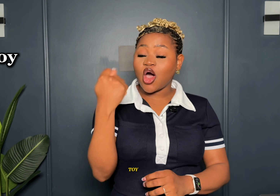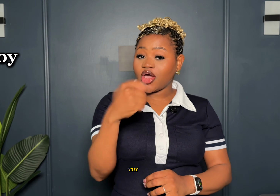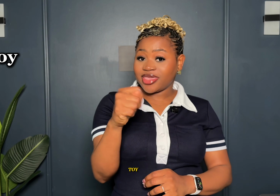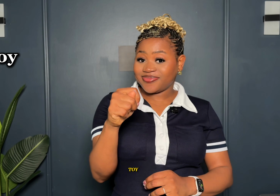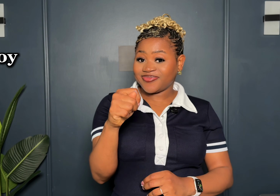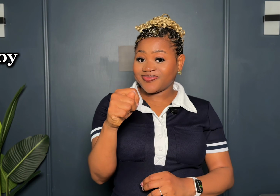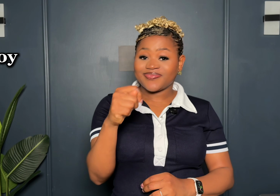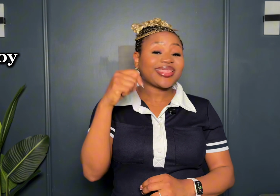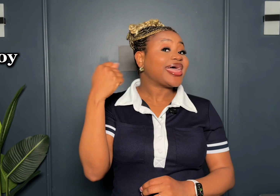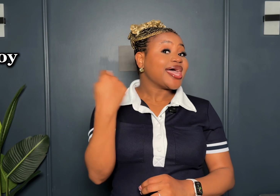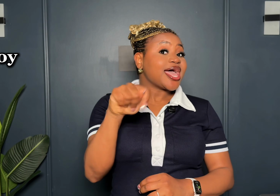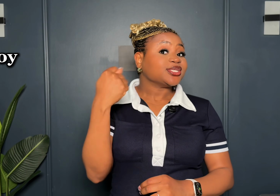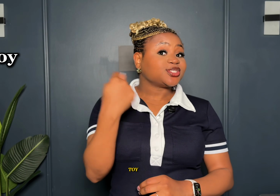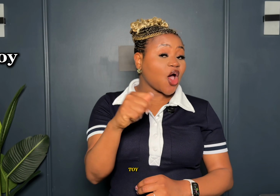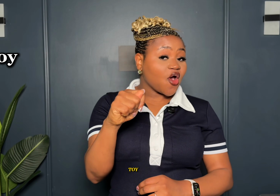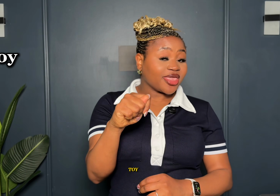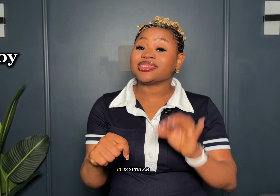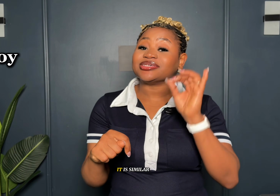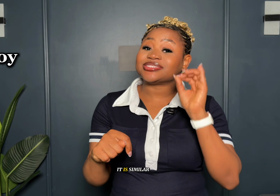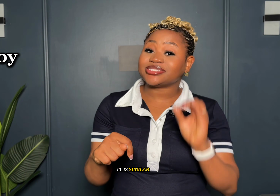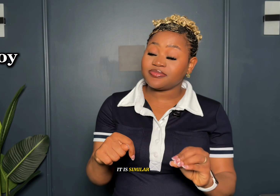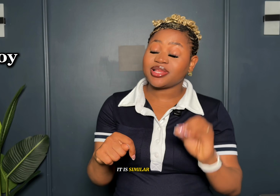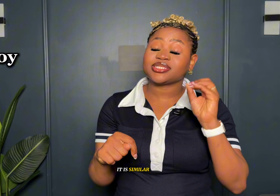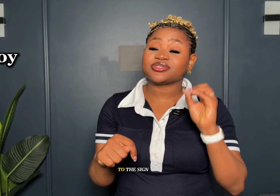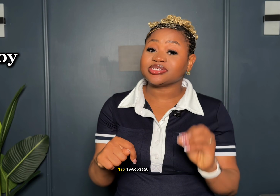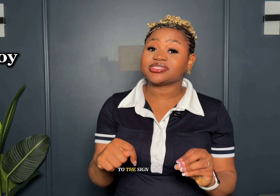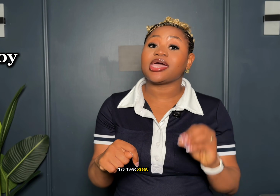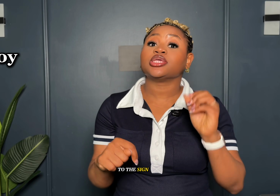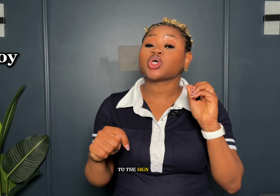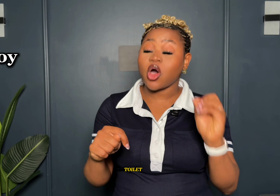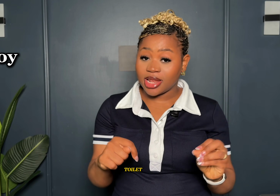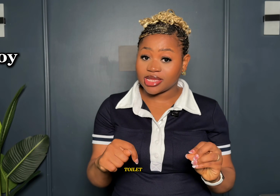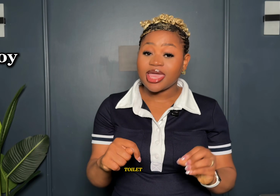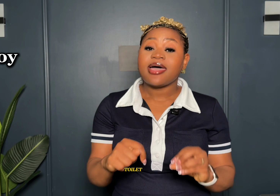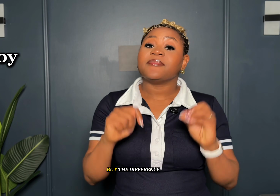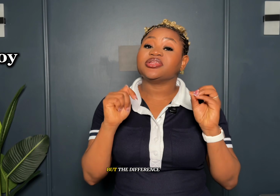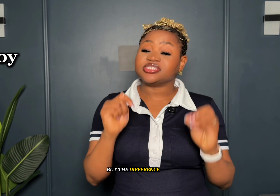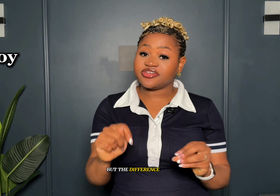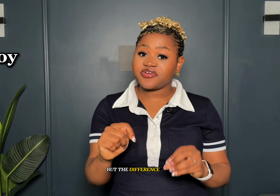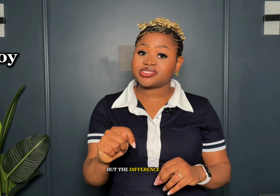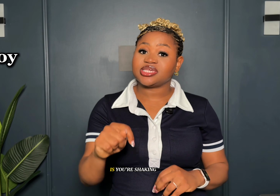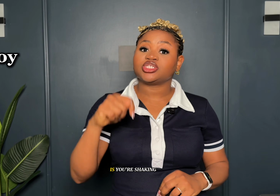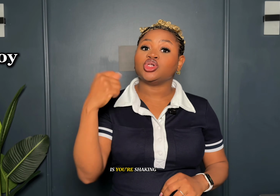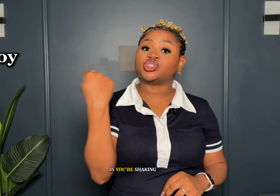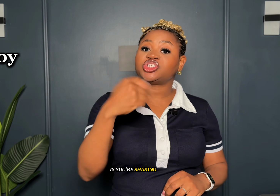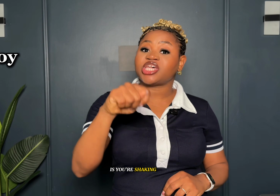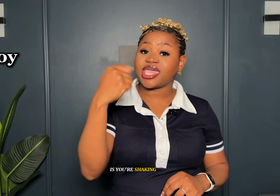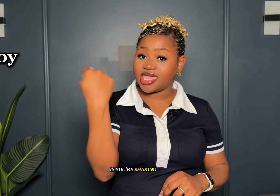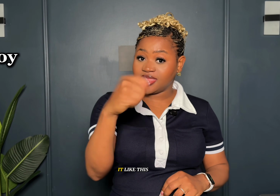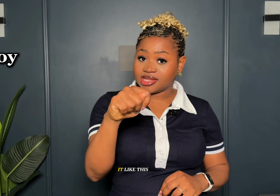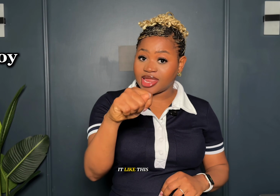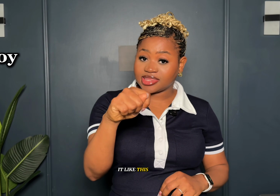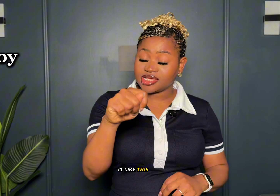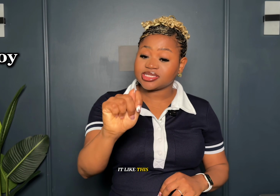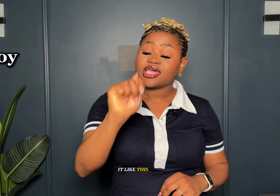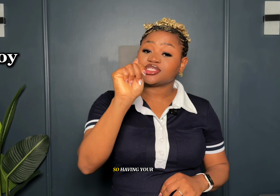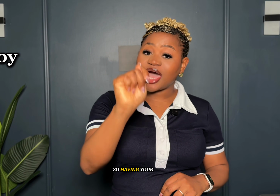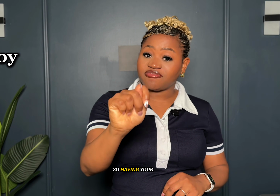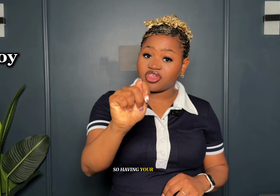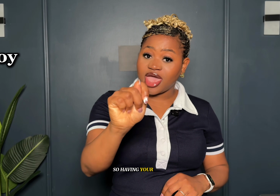Toy. Toy. It is similar to the sign toilet, but the difference is you're shaking it like this. So having your hand